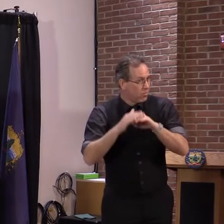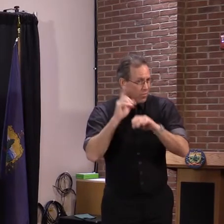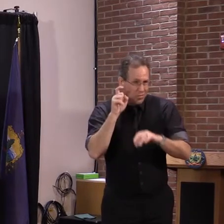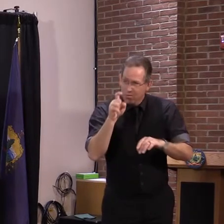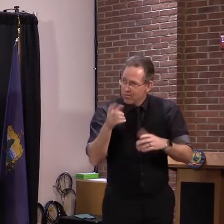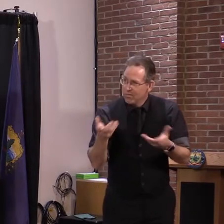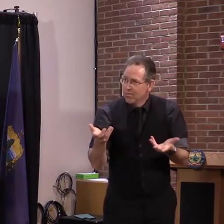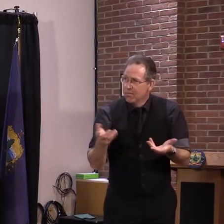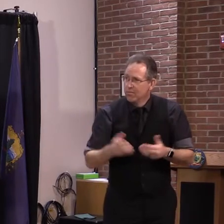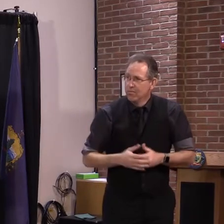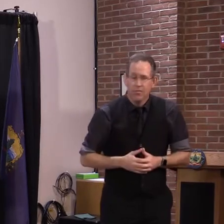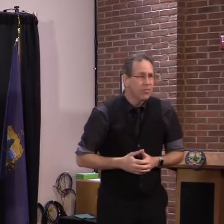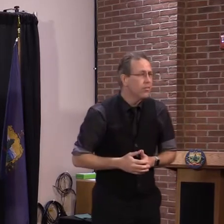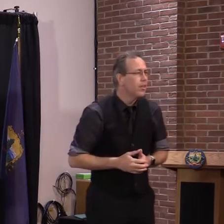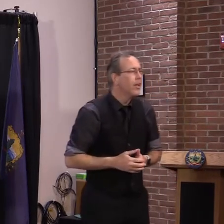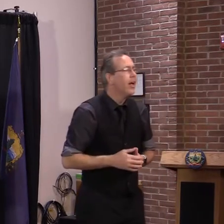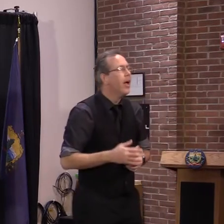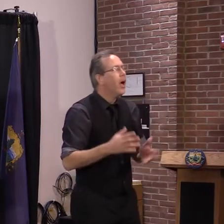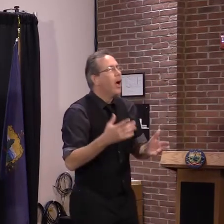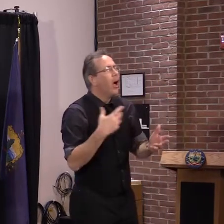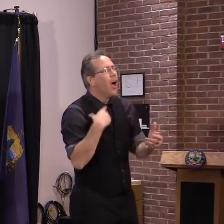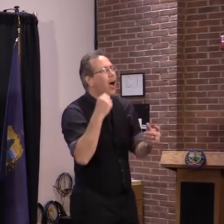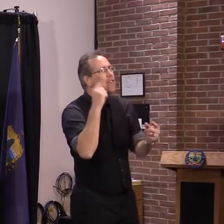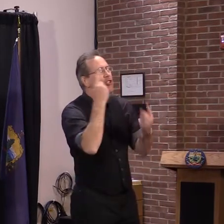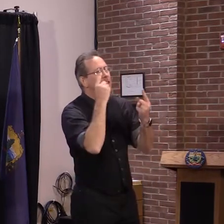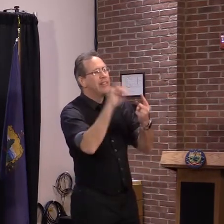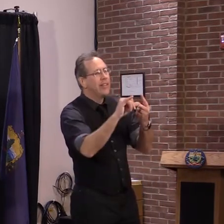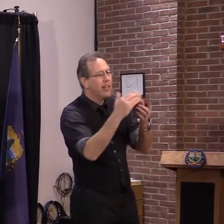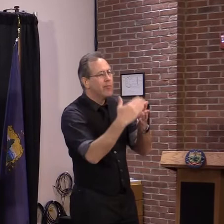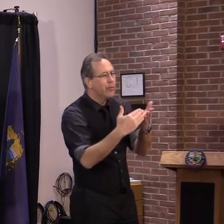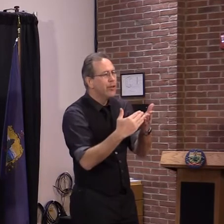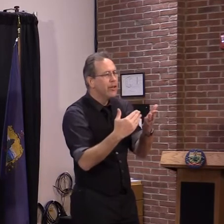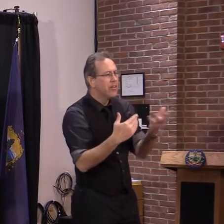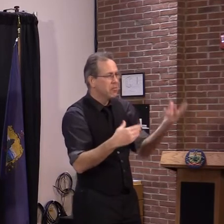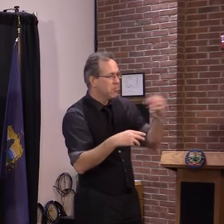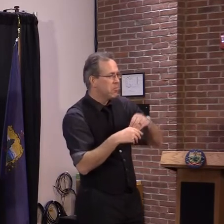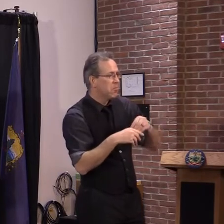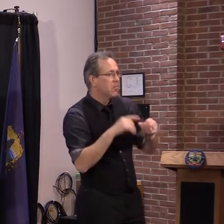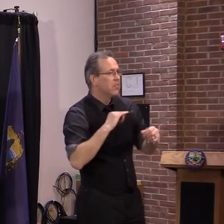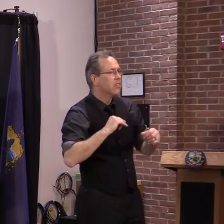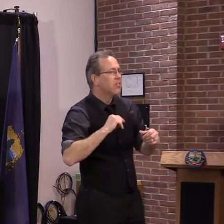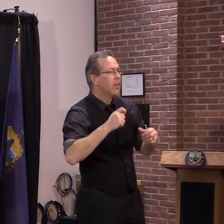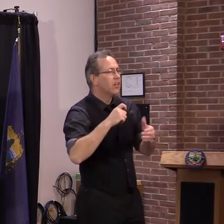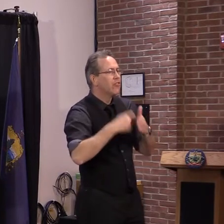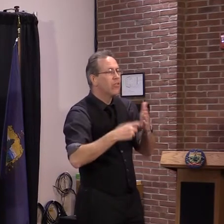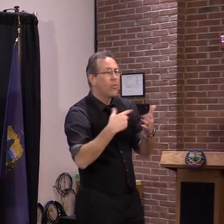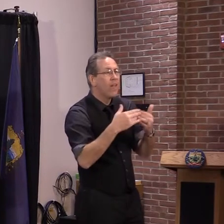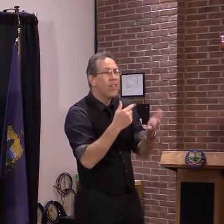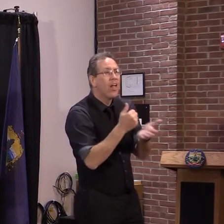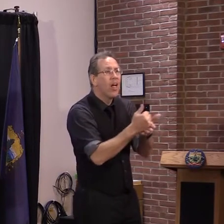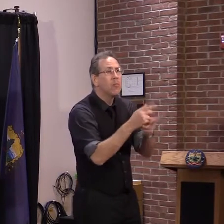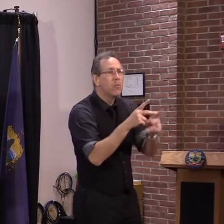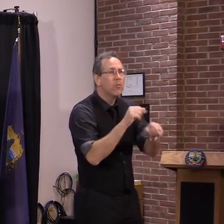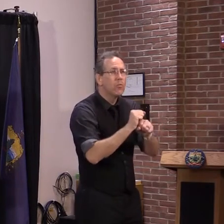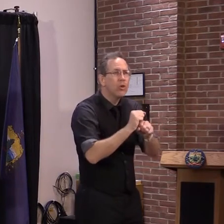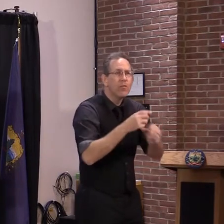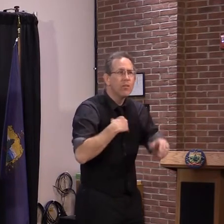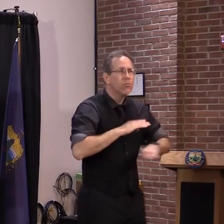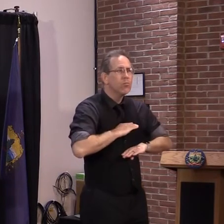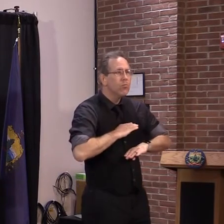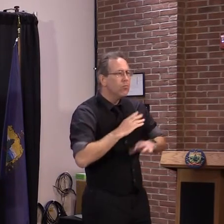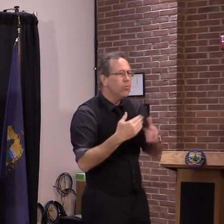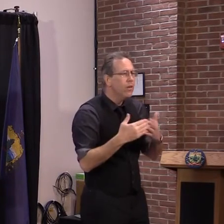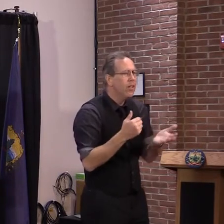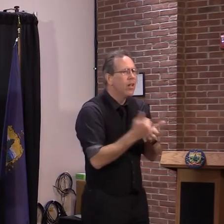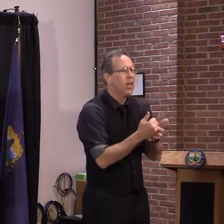entertain that as well, if you want to add that in. Any tax relief packages that we can put together, we would contemplate. But